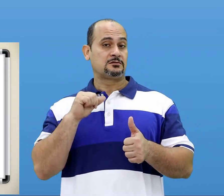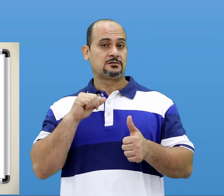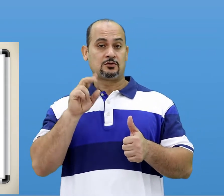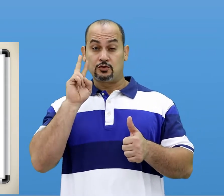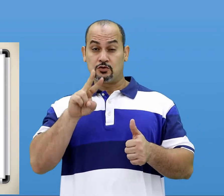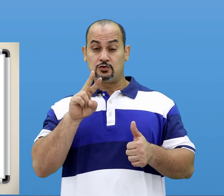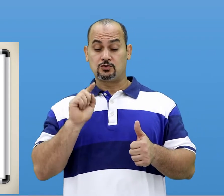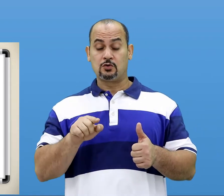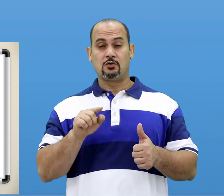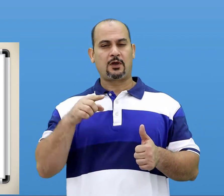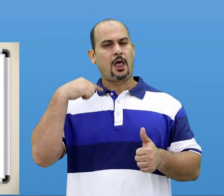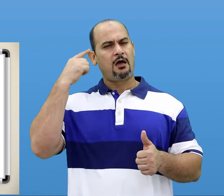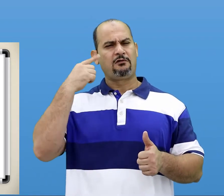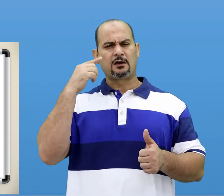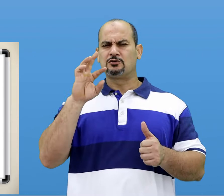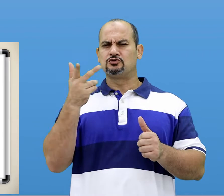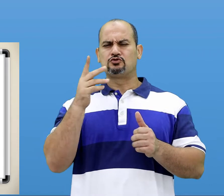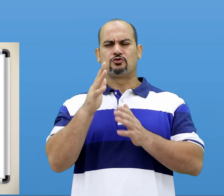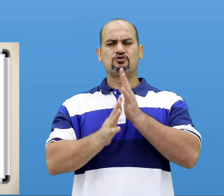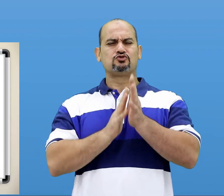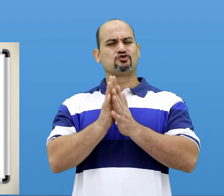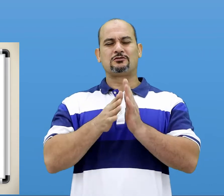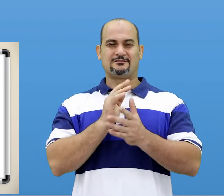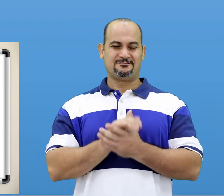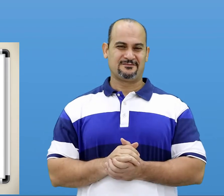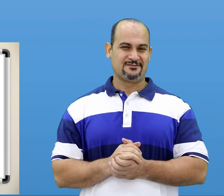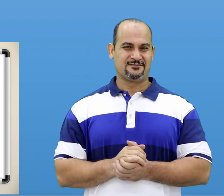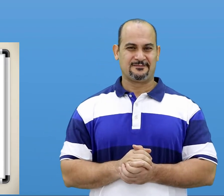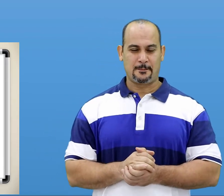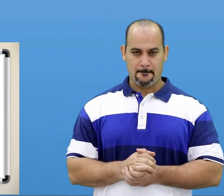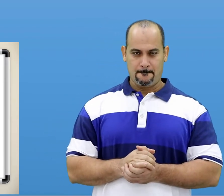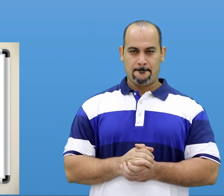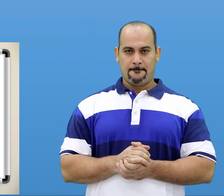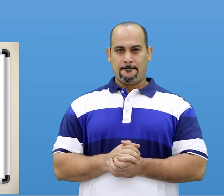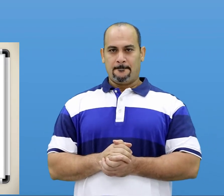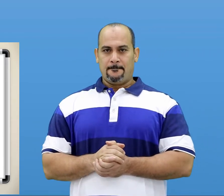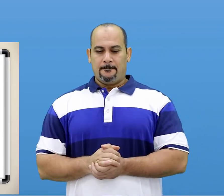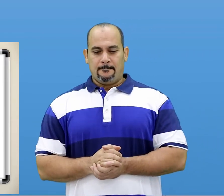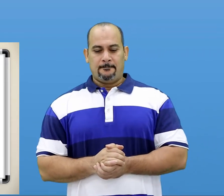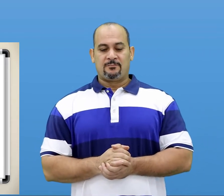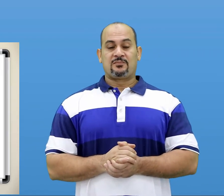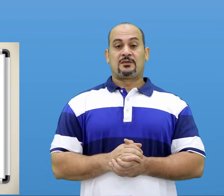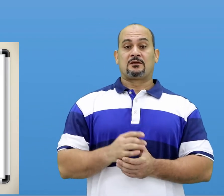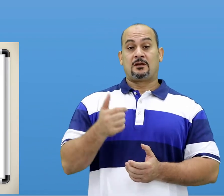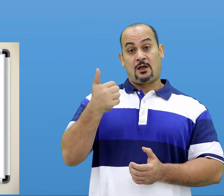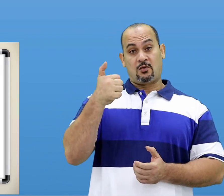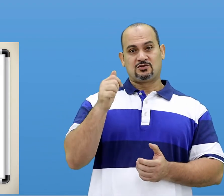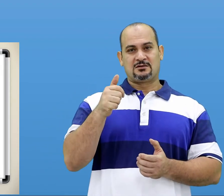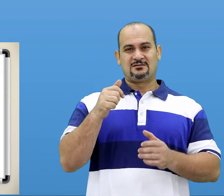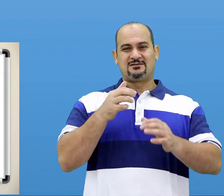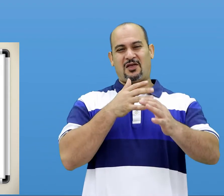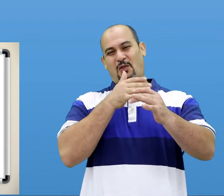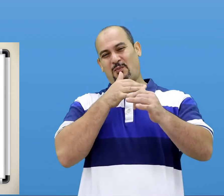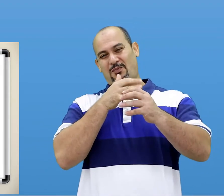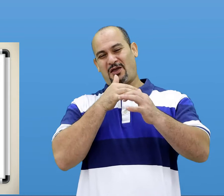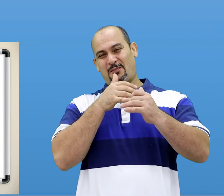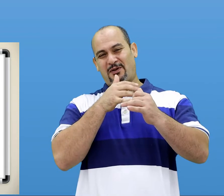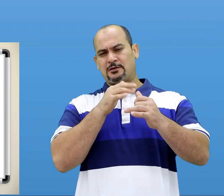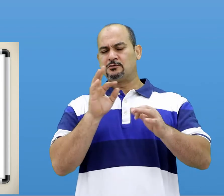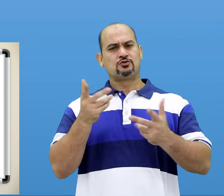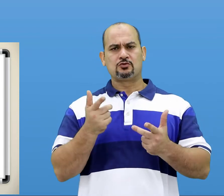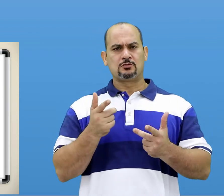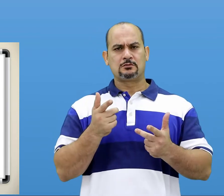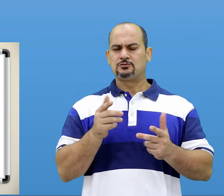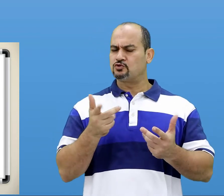Look at this word and try to guess. It refers to which one? It refers to bagpipes.